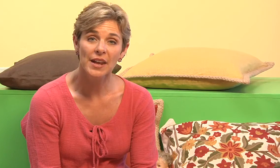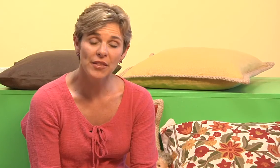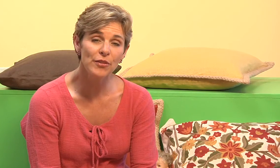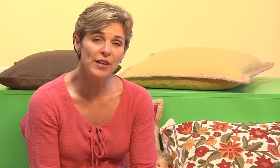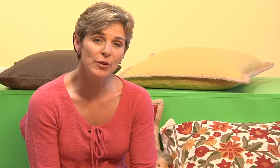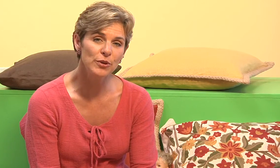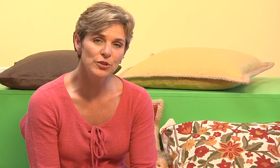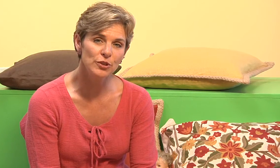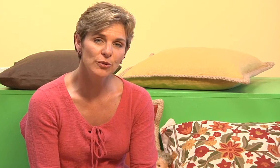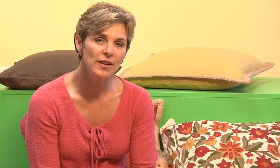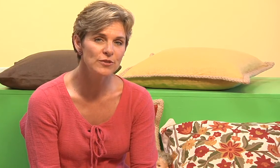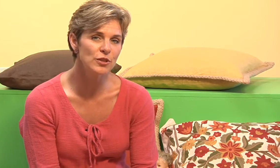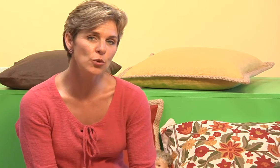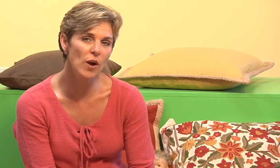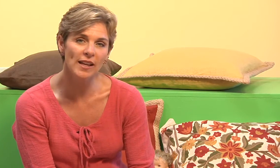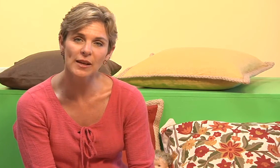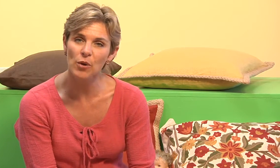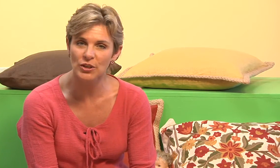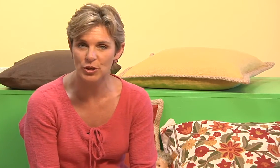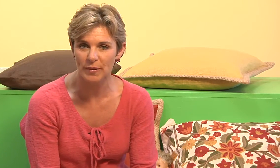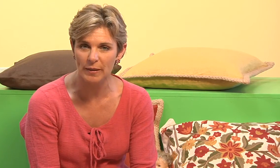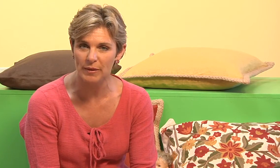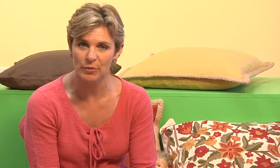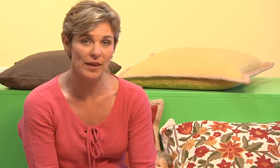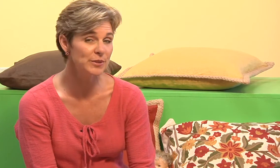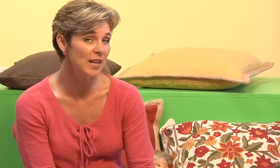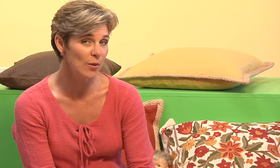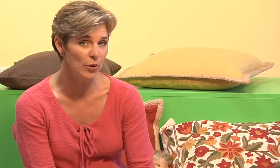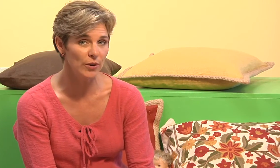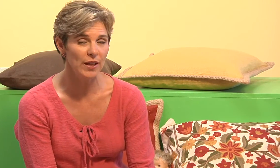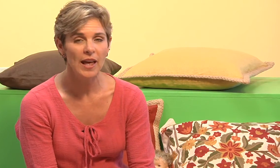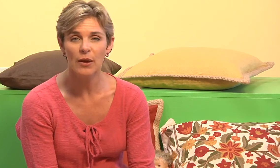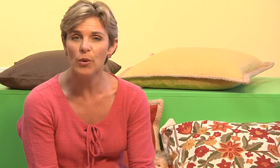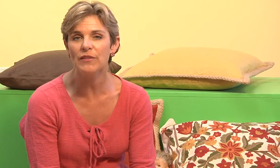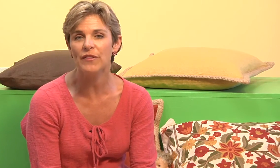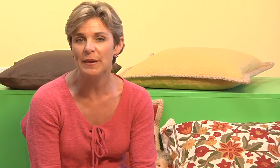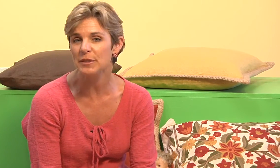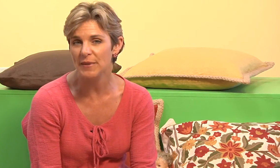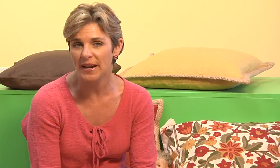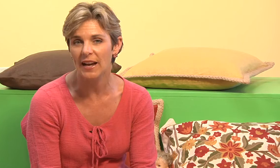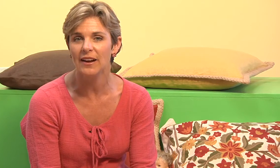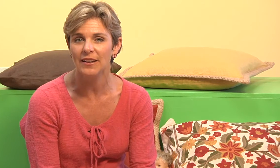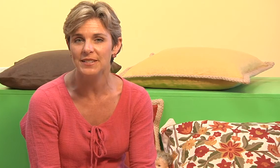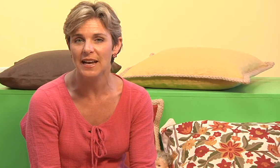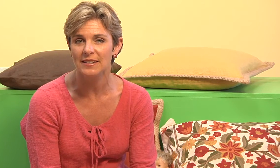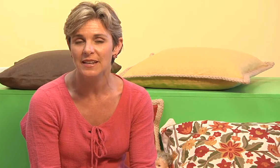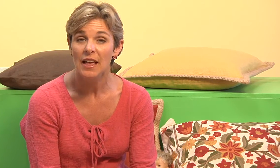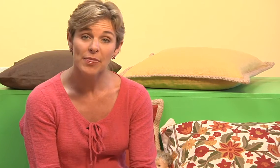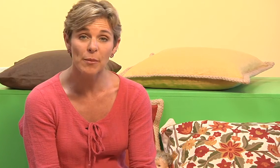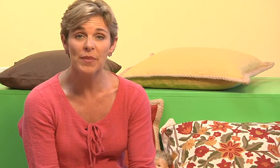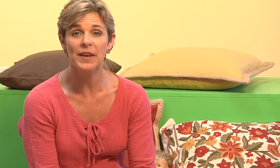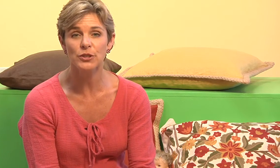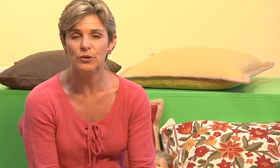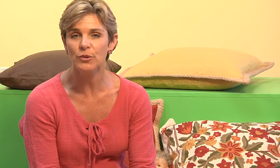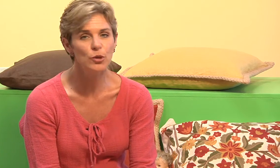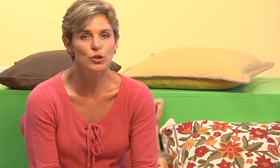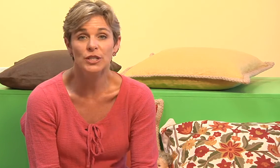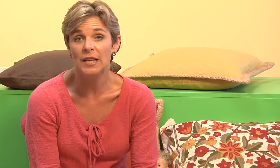Another thing you can do is just quietly watch your baby without saying a word and wait for them to make eye contact. Then when they do, you can just sign